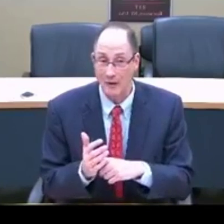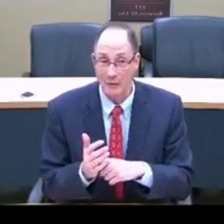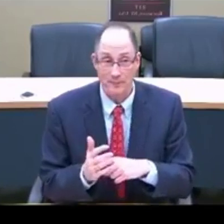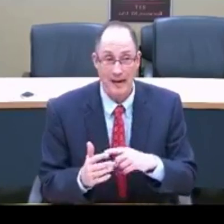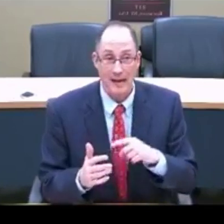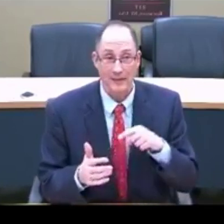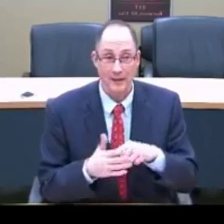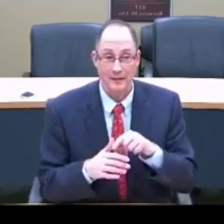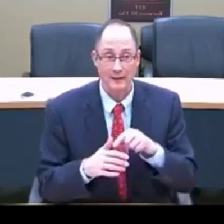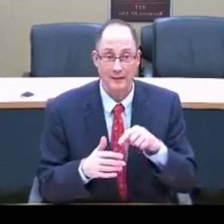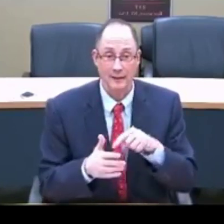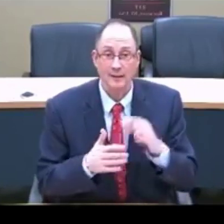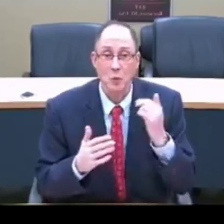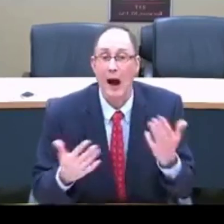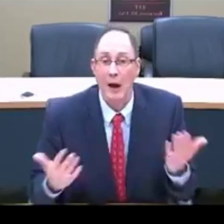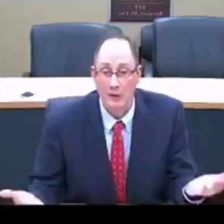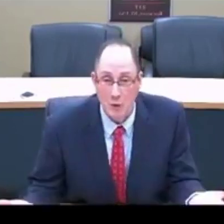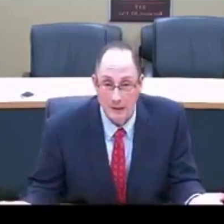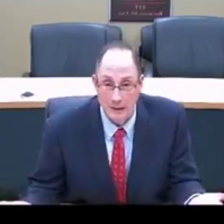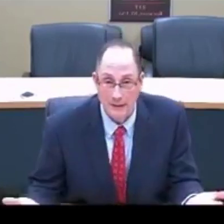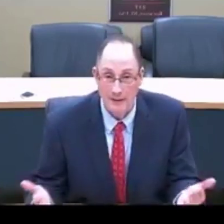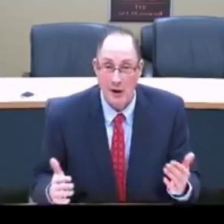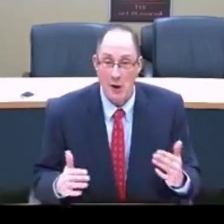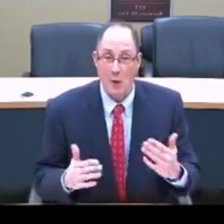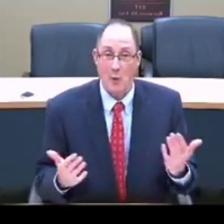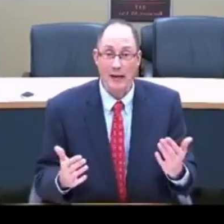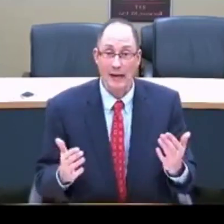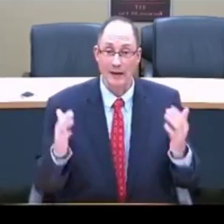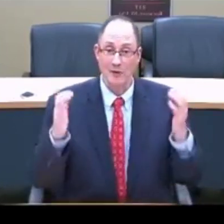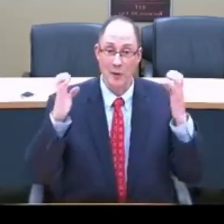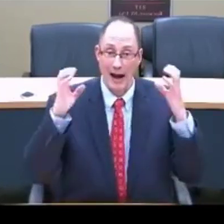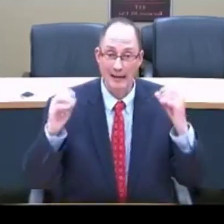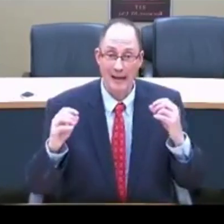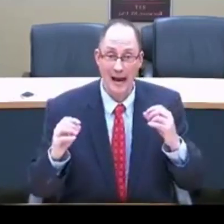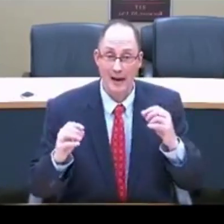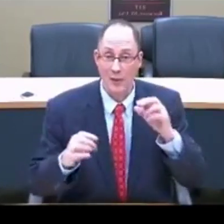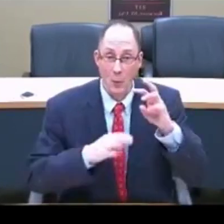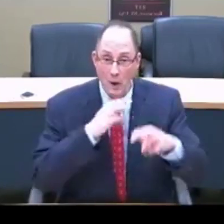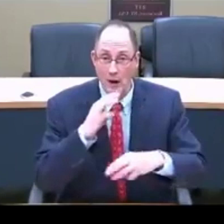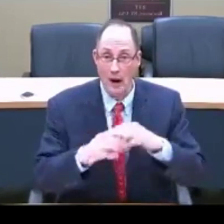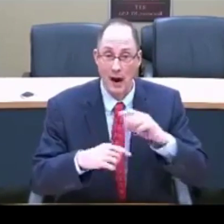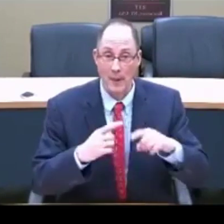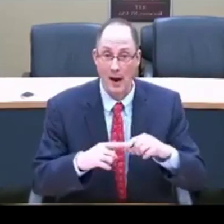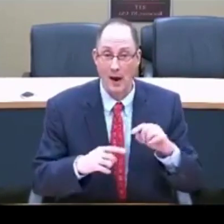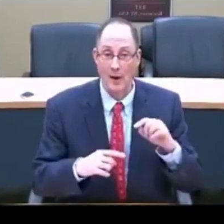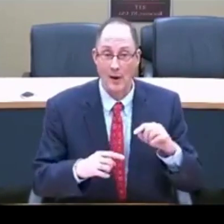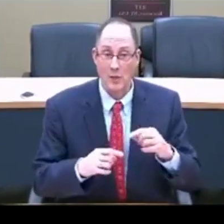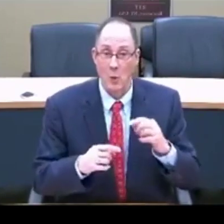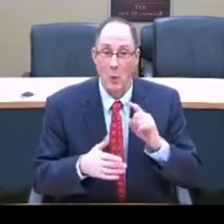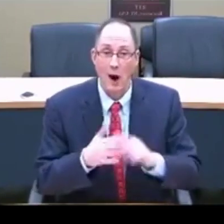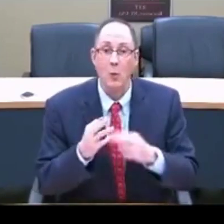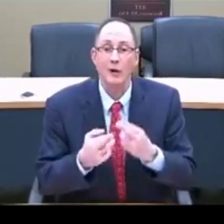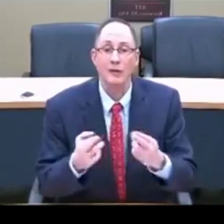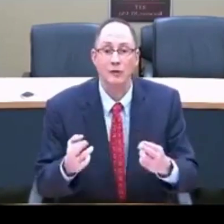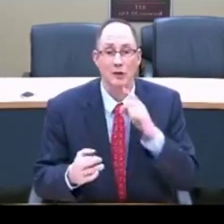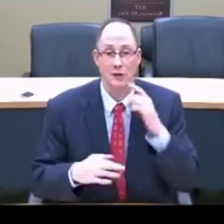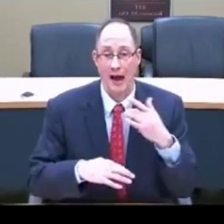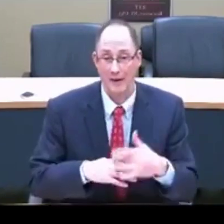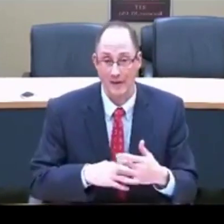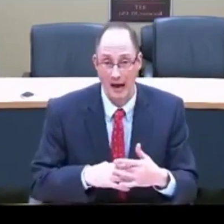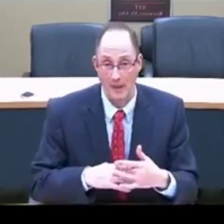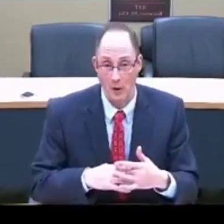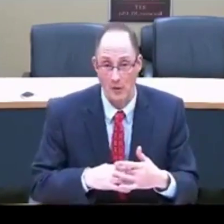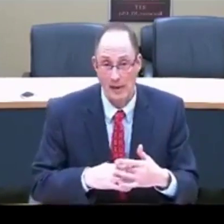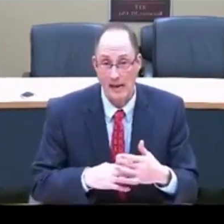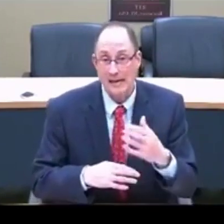this, this is why we're doing this. We're here to educate the world about what resources are